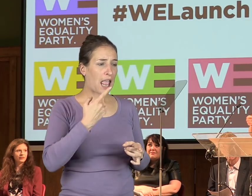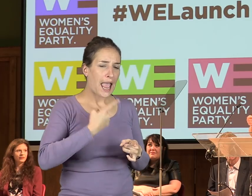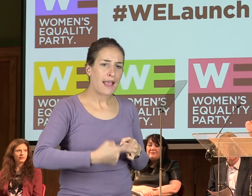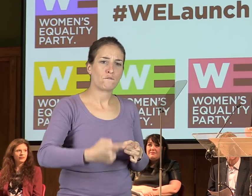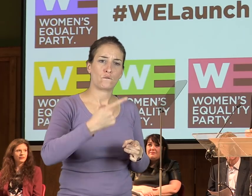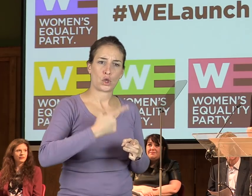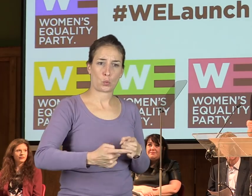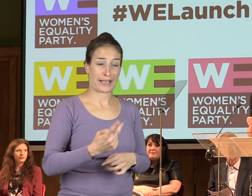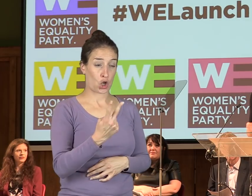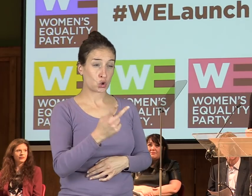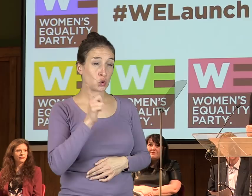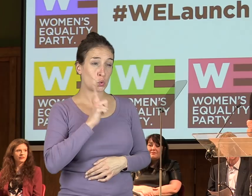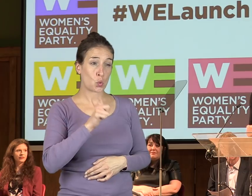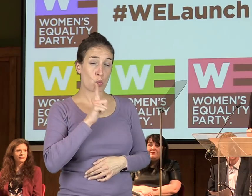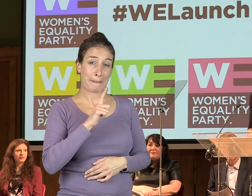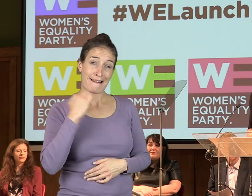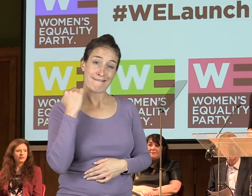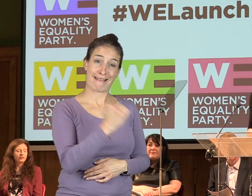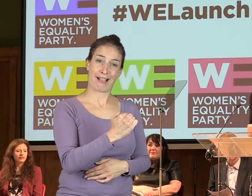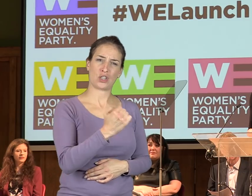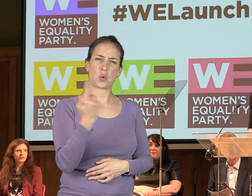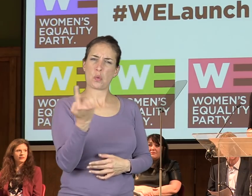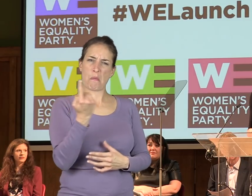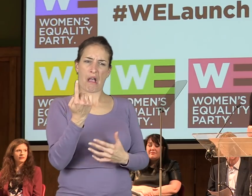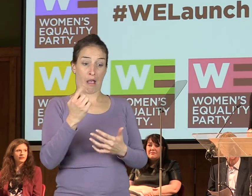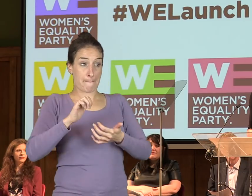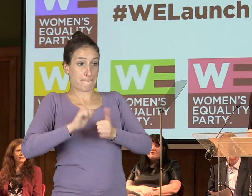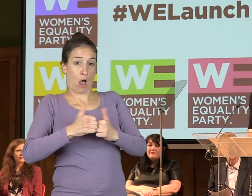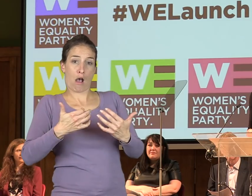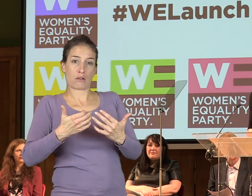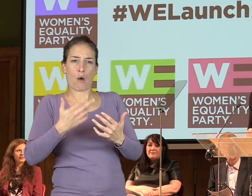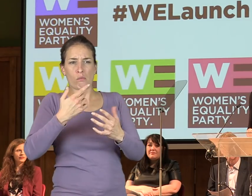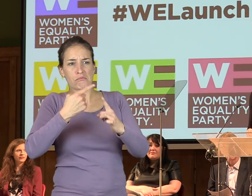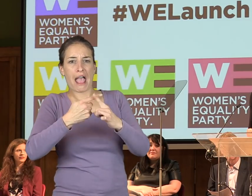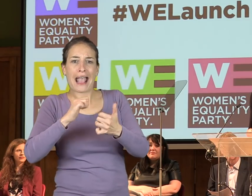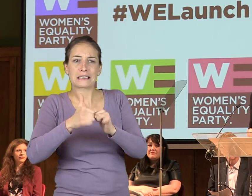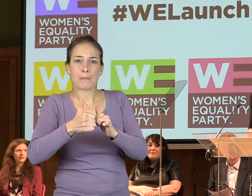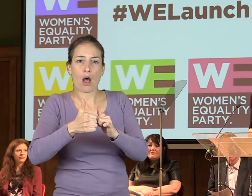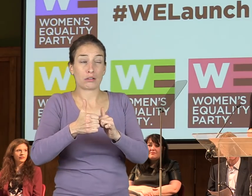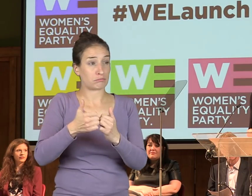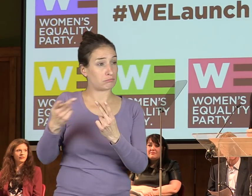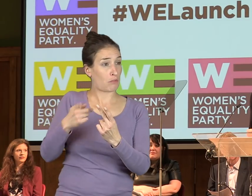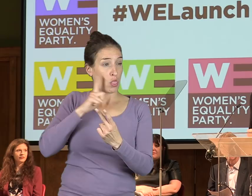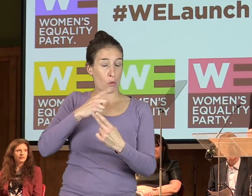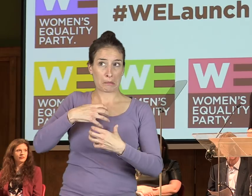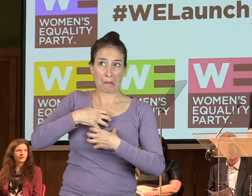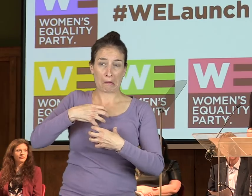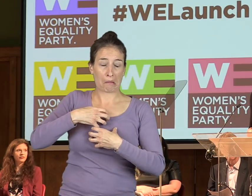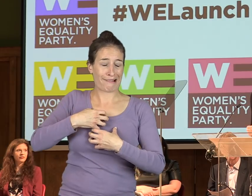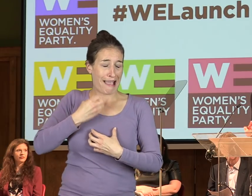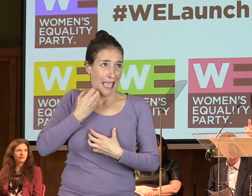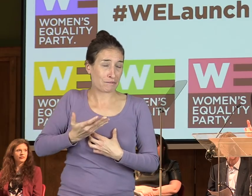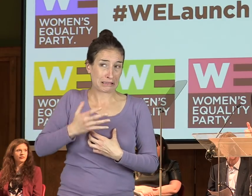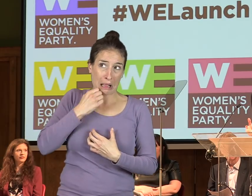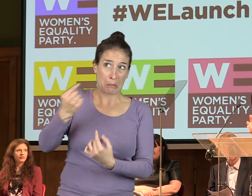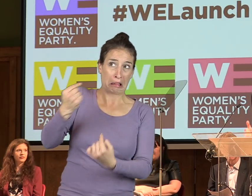partner or former partner every week. And for many others, the fear of being attacked is something they live with daily.